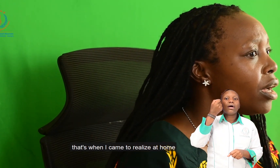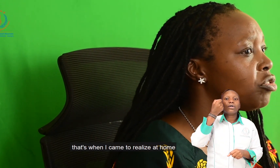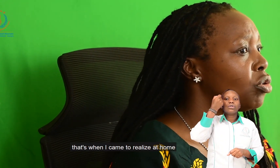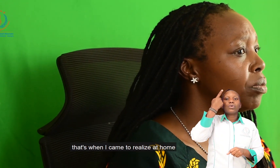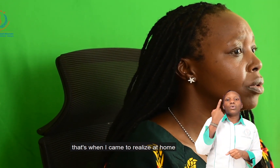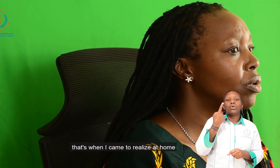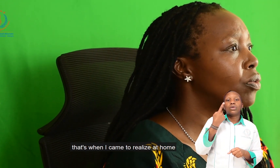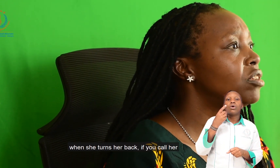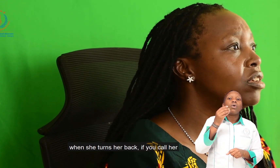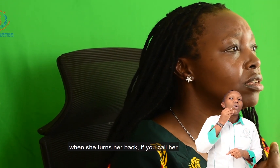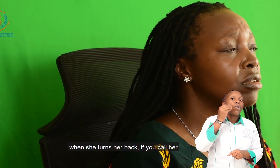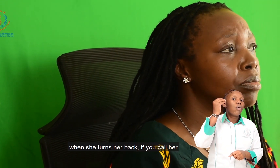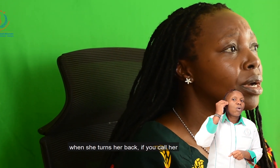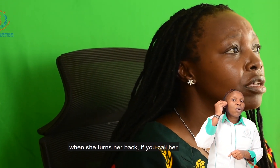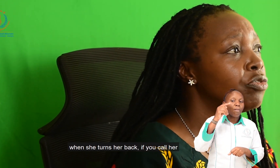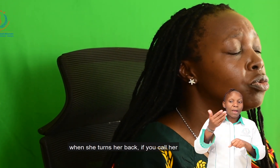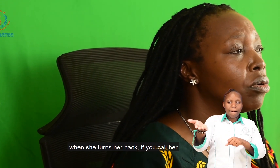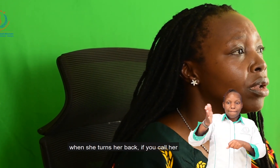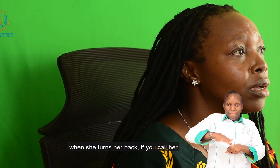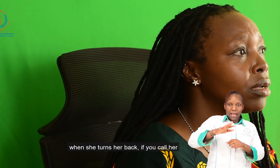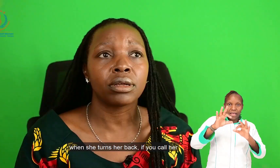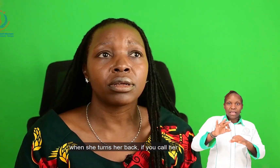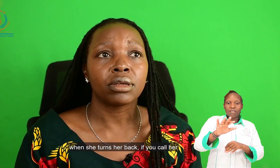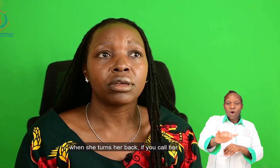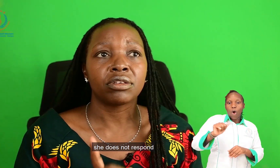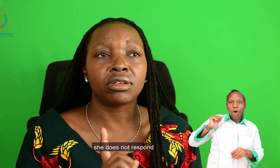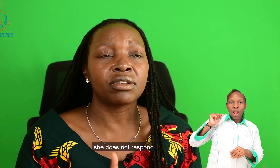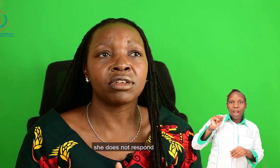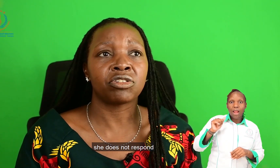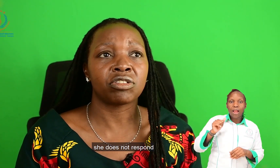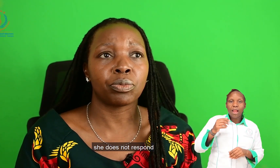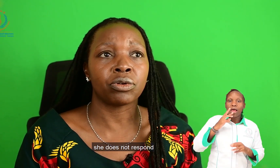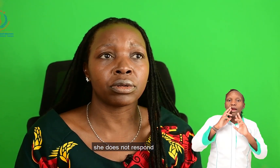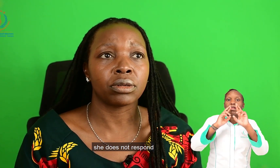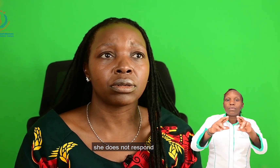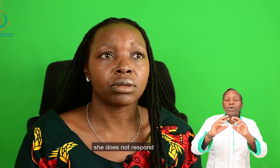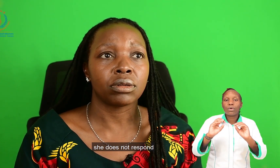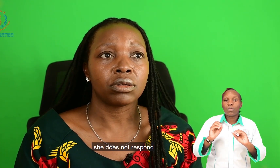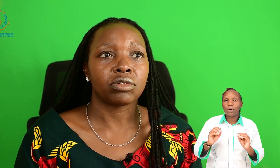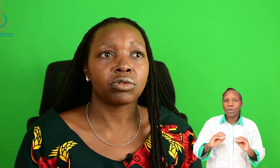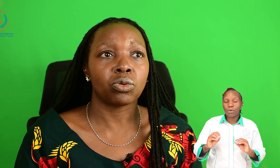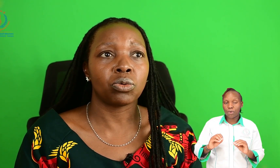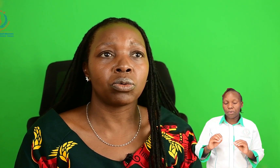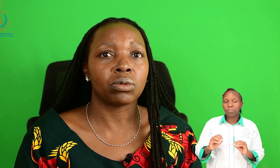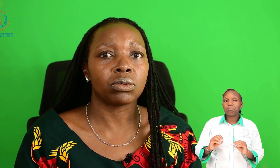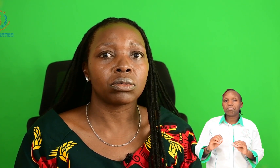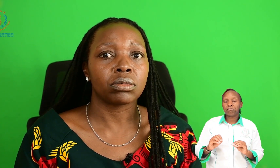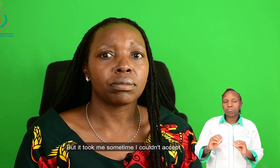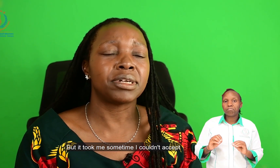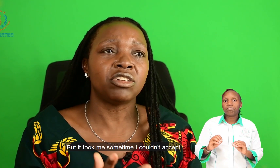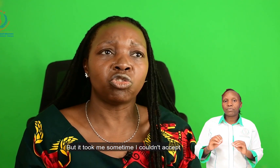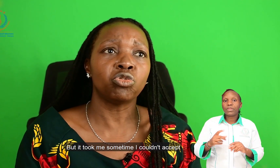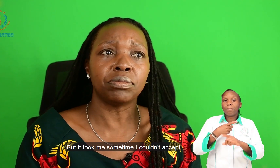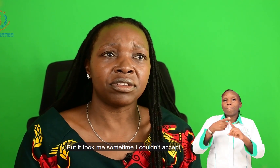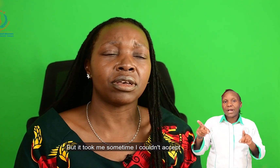at home when she turns back, if you call her, she doesn't respond. So, but it took me